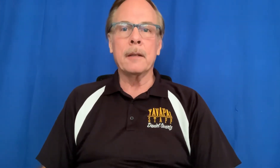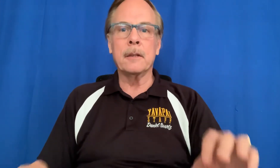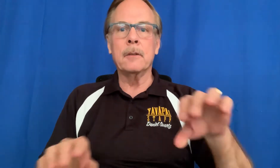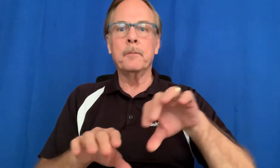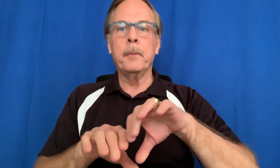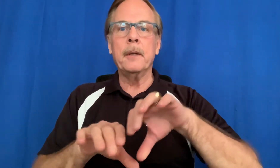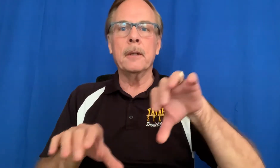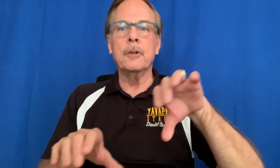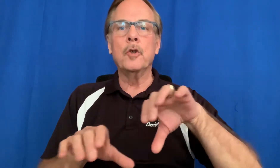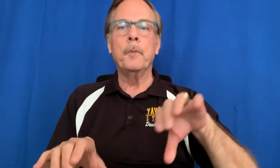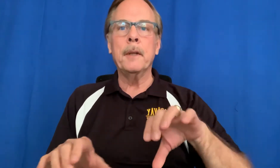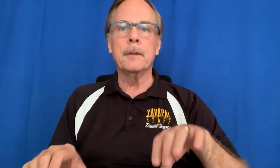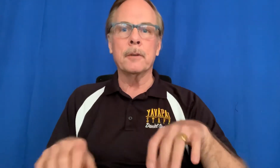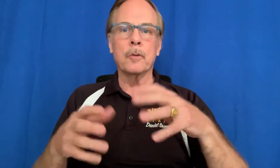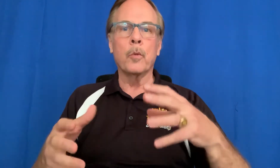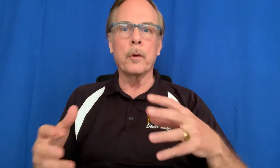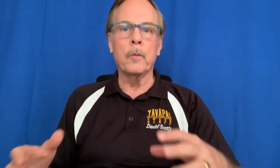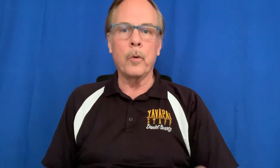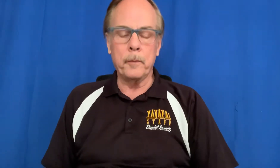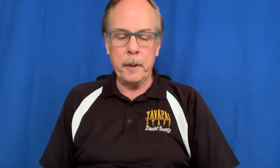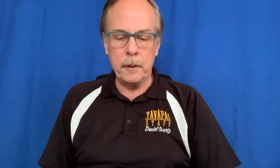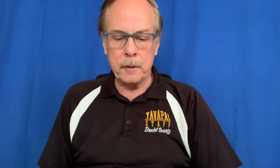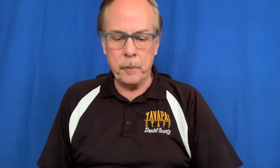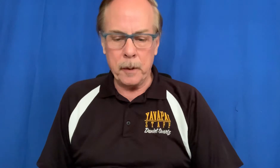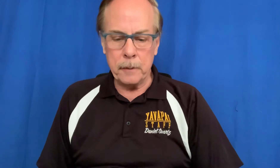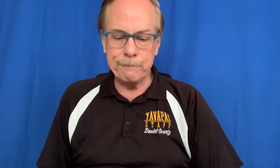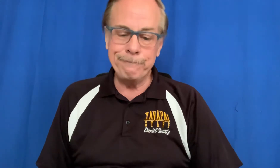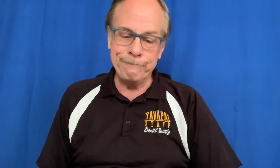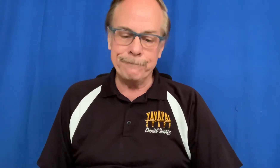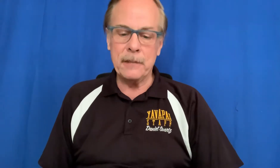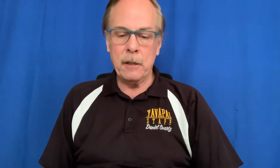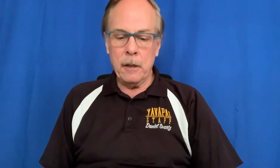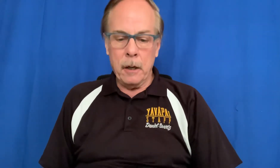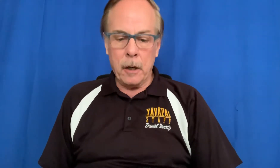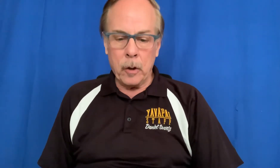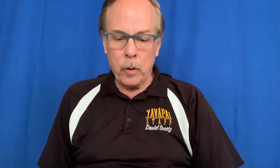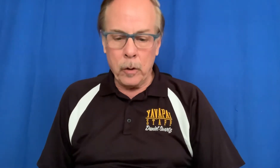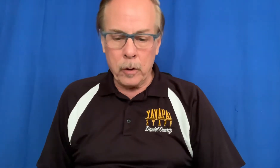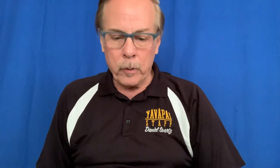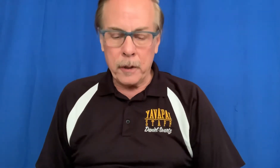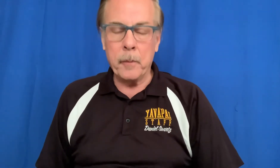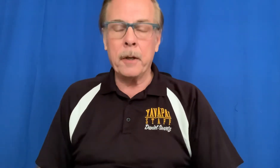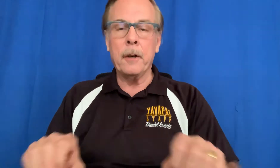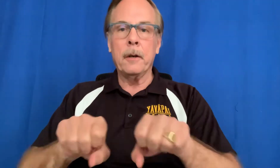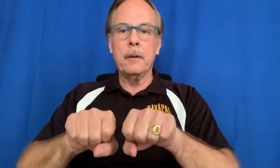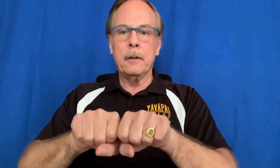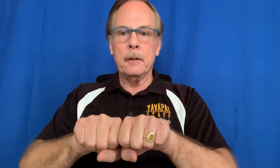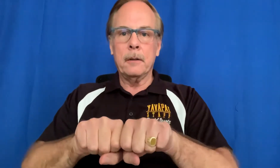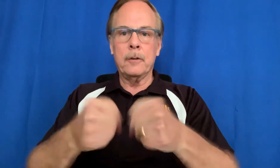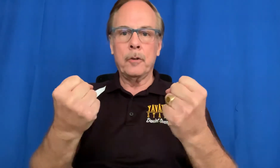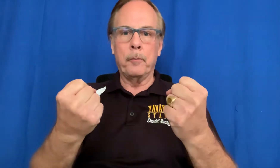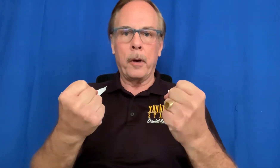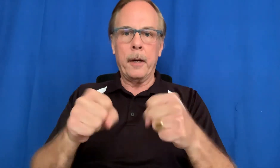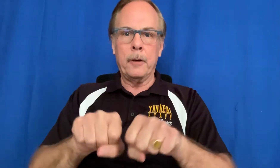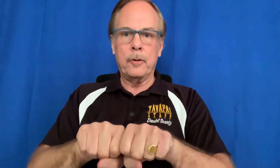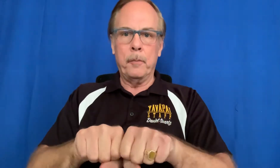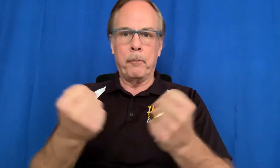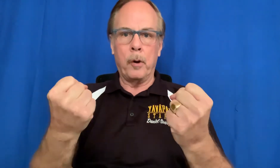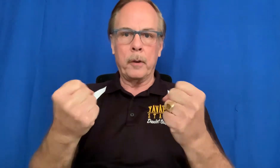in 2 pieces or more than 1 piece. But I'll go along with them here. To break, broken.